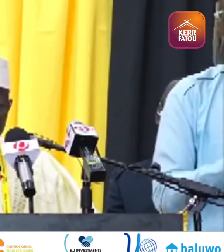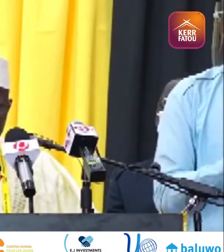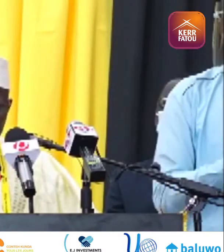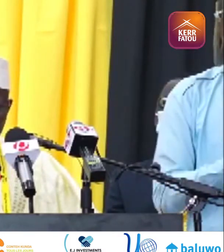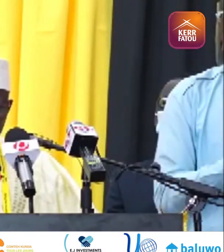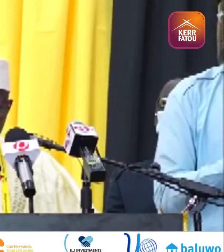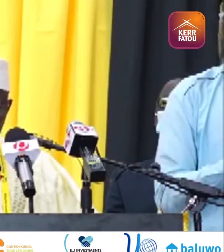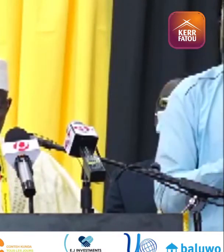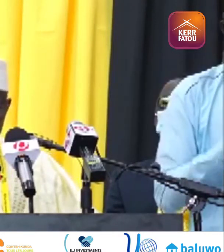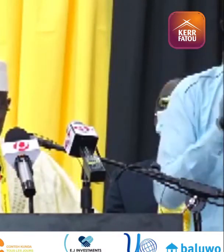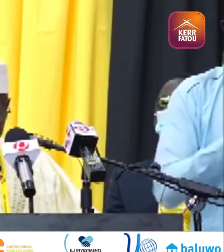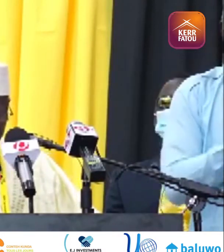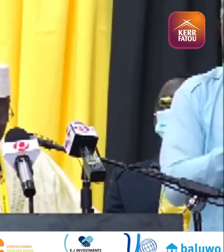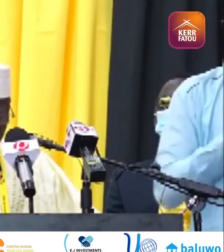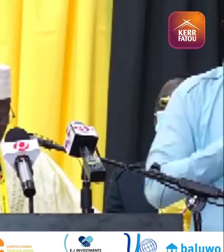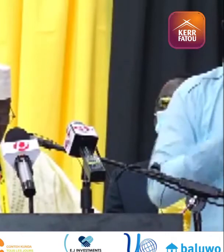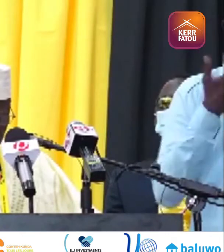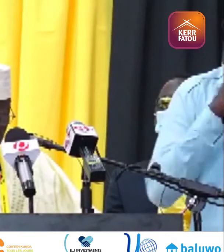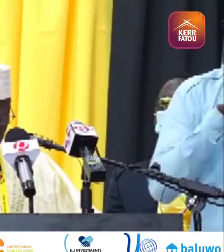of our bureaus.